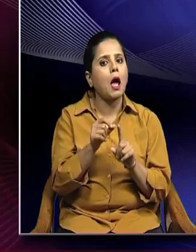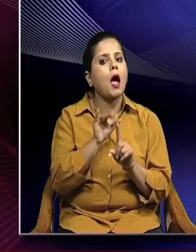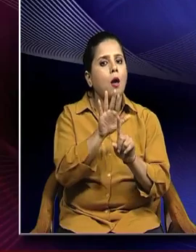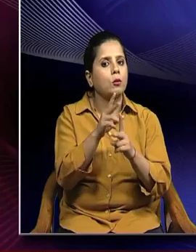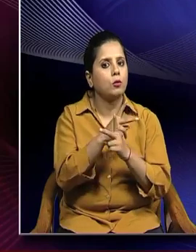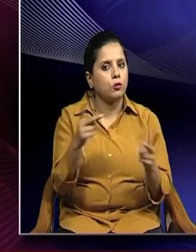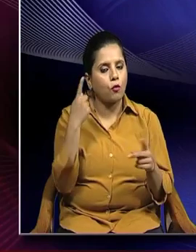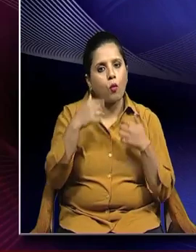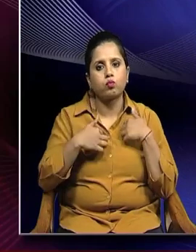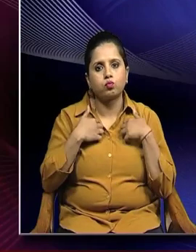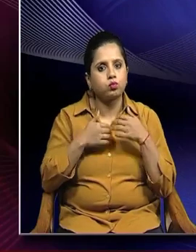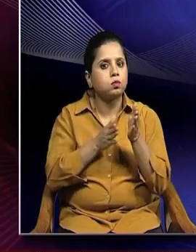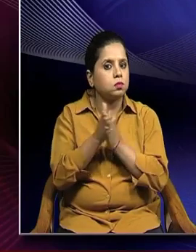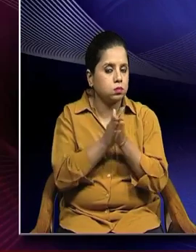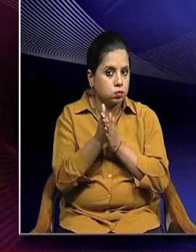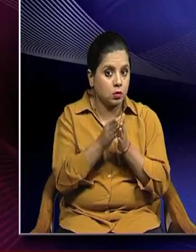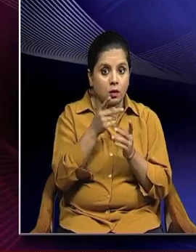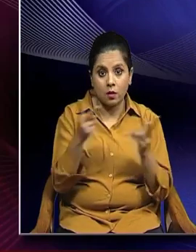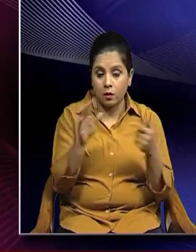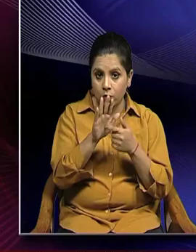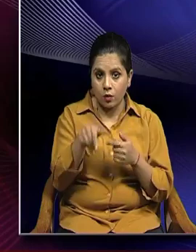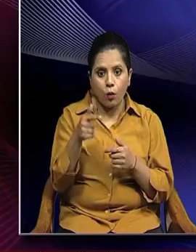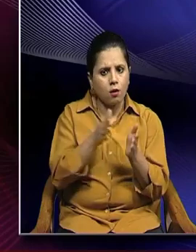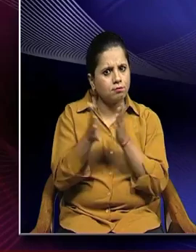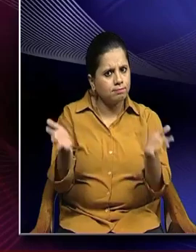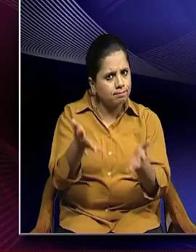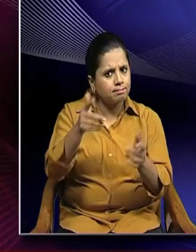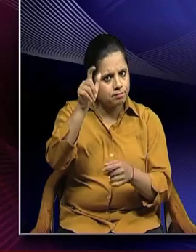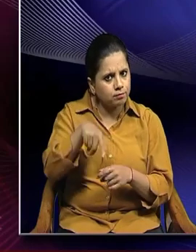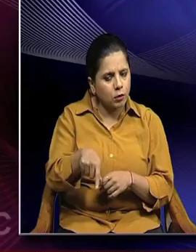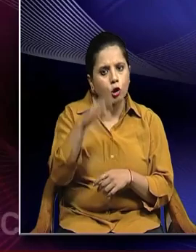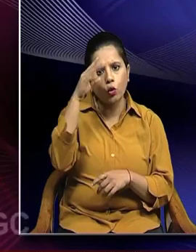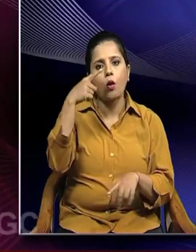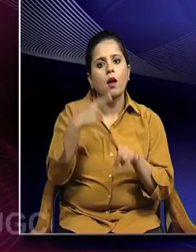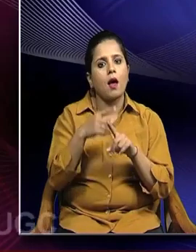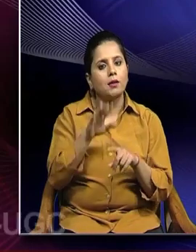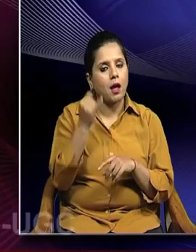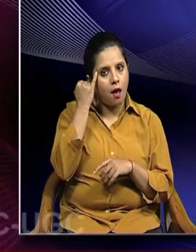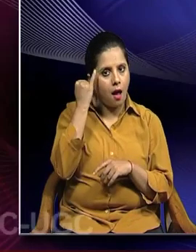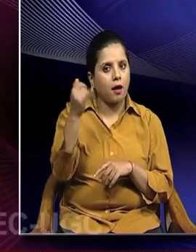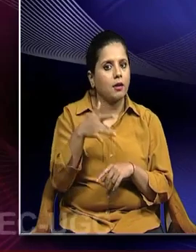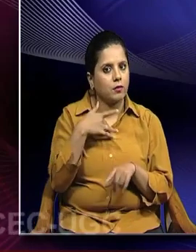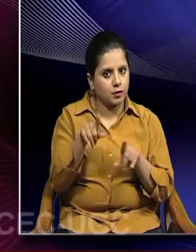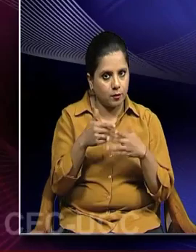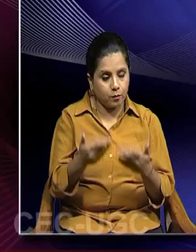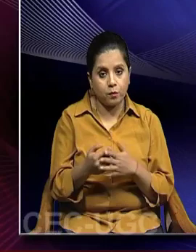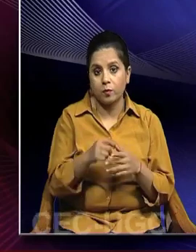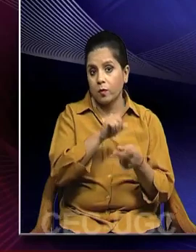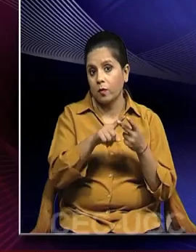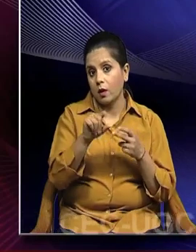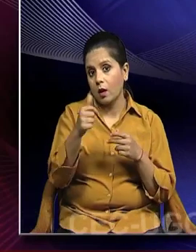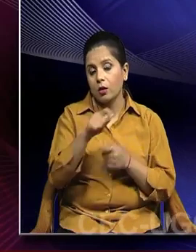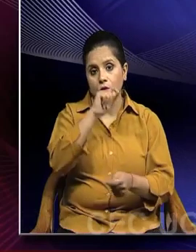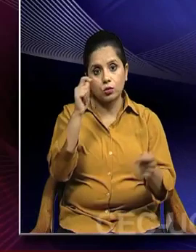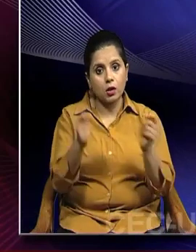of motivation, that if you wish to motivate a person, theory X is an idea. Subsequently, the